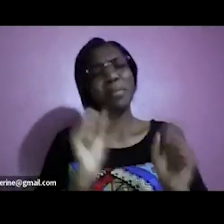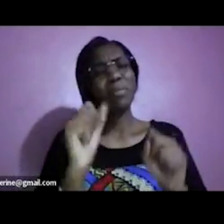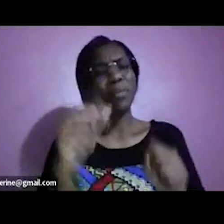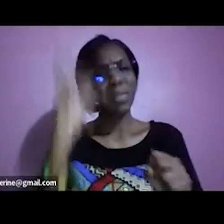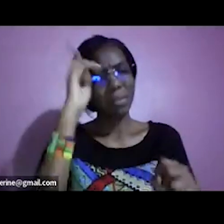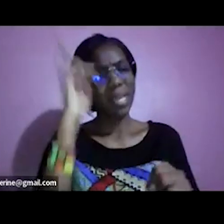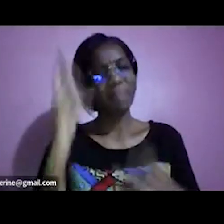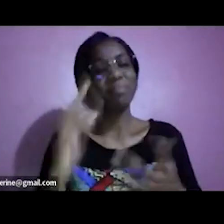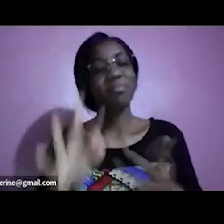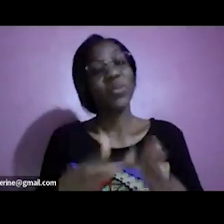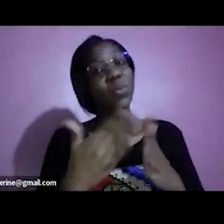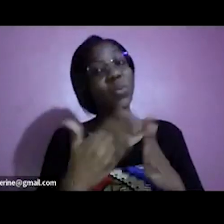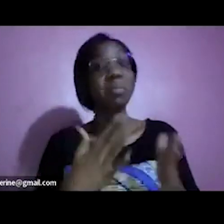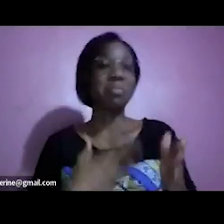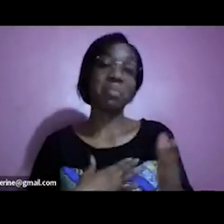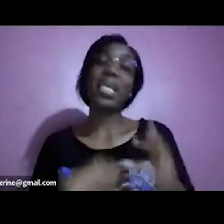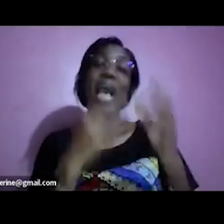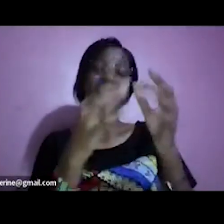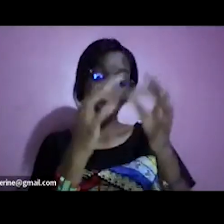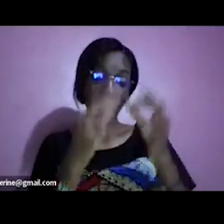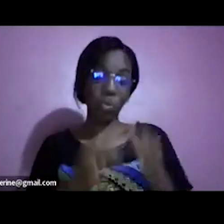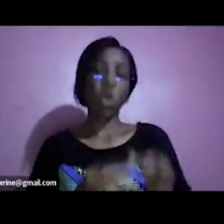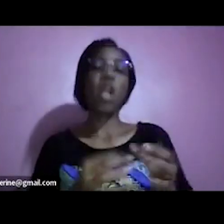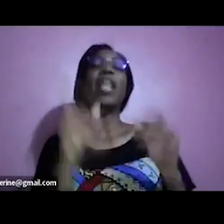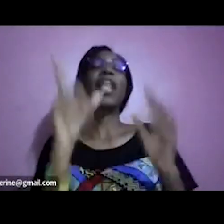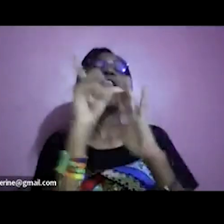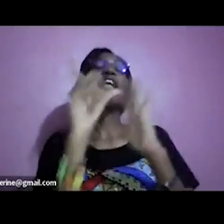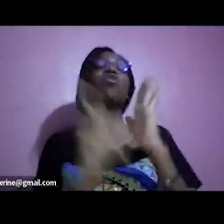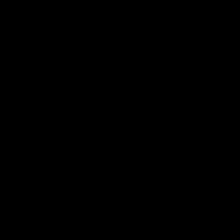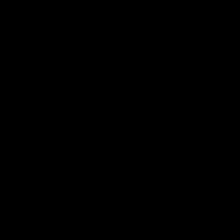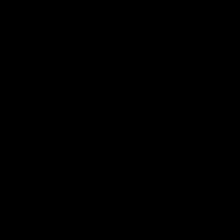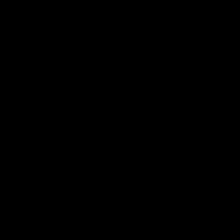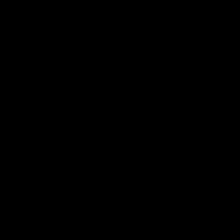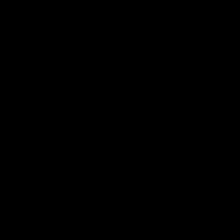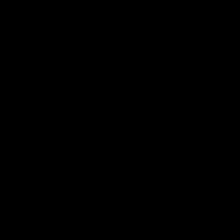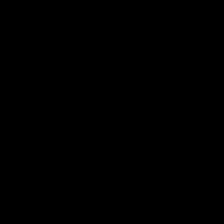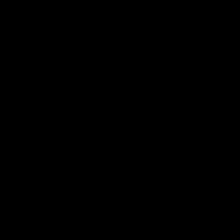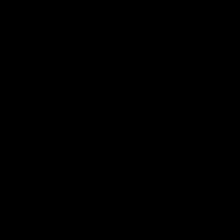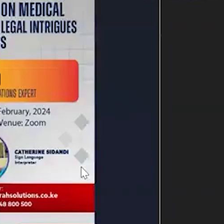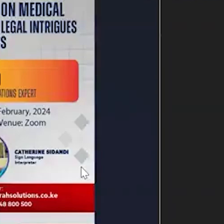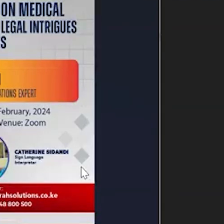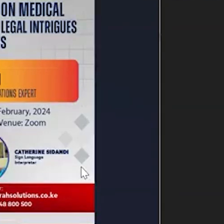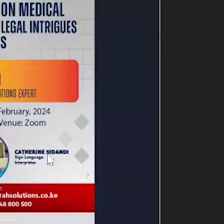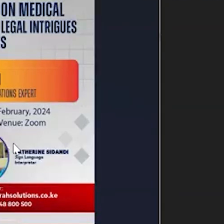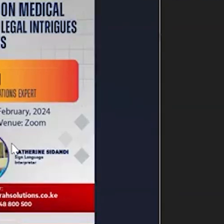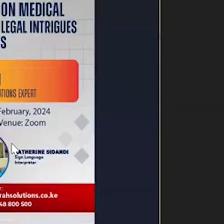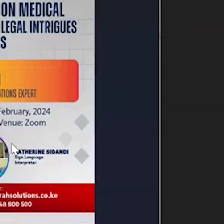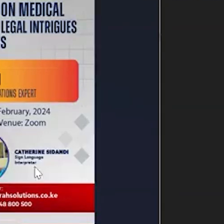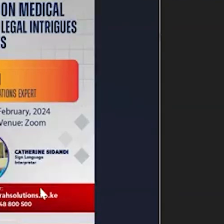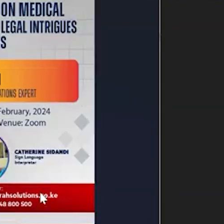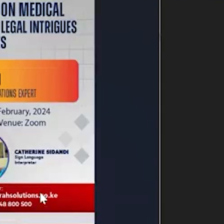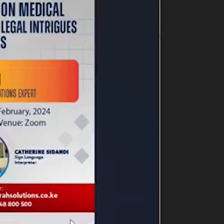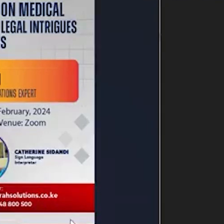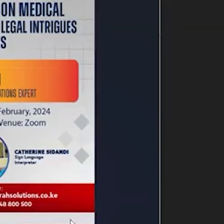or i can be accountable for the lessons uh we have learned so our good people we shall have this recording uploaded on our youtube